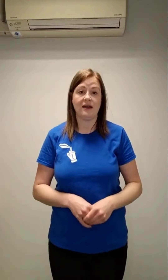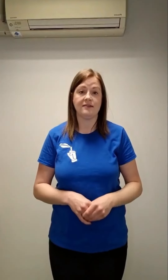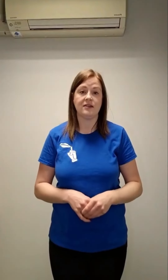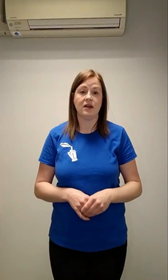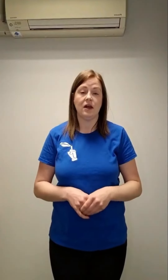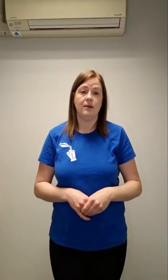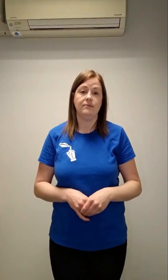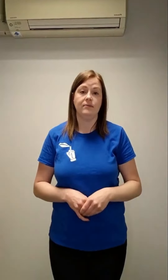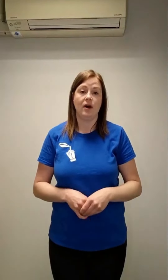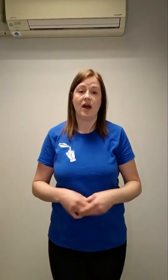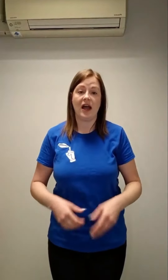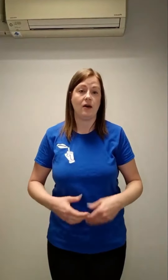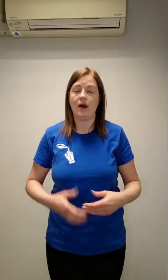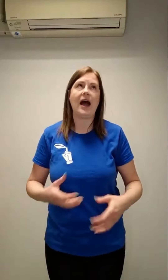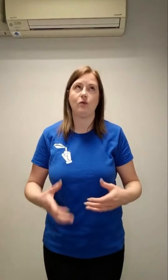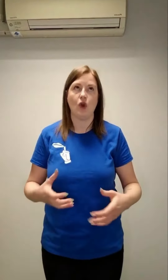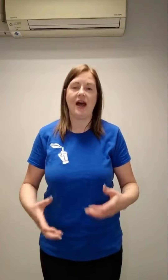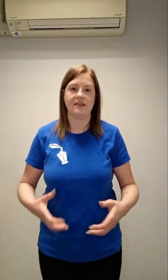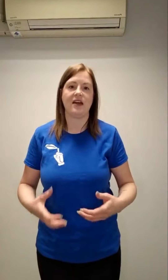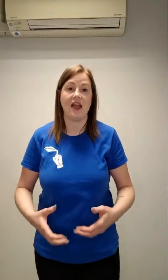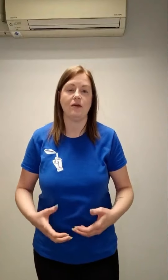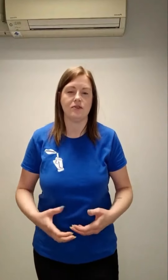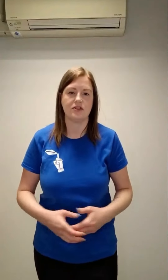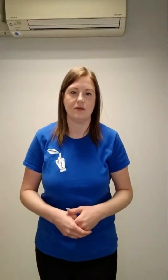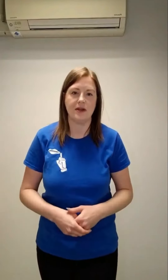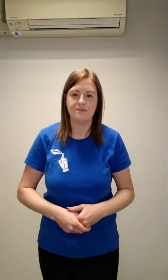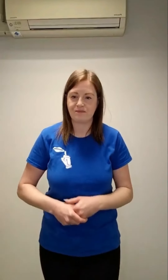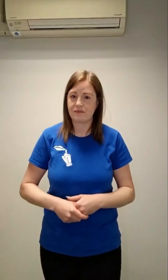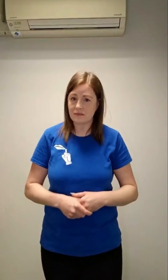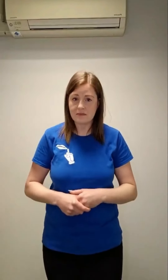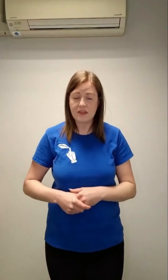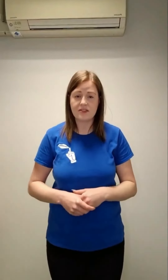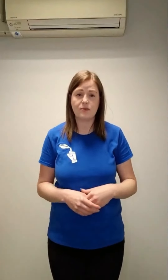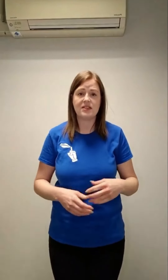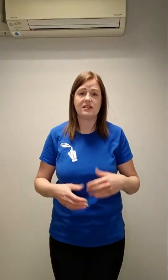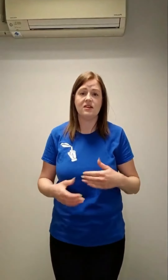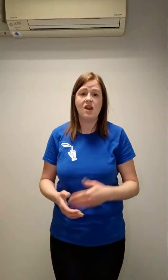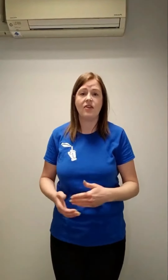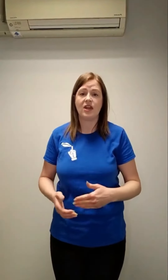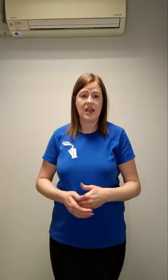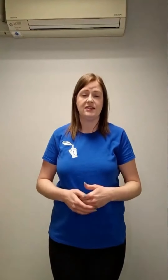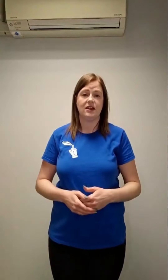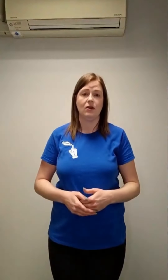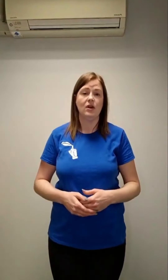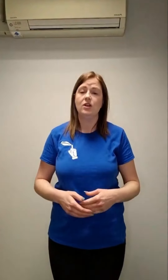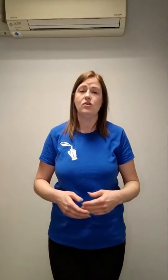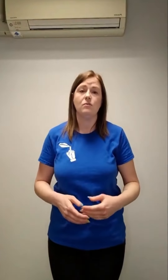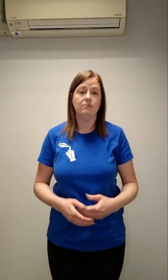hands are, how your hands are held, sorry. So this is another key skill that you